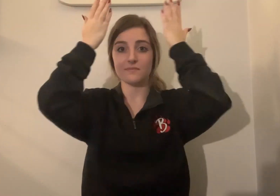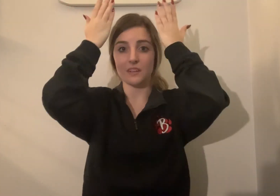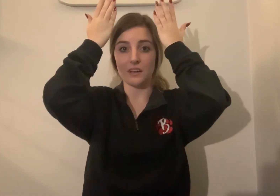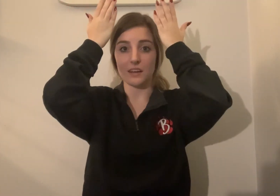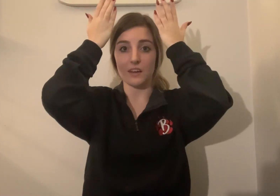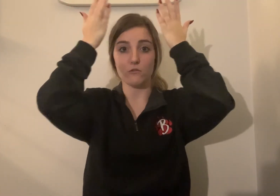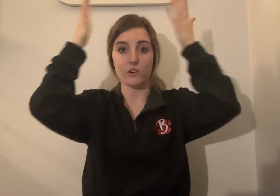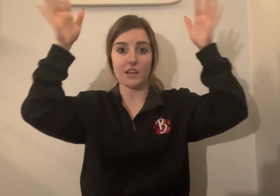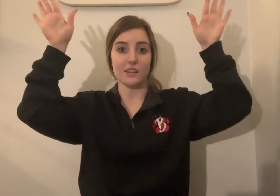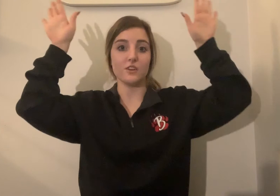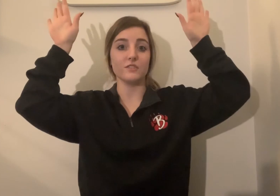Again, reindeer.